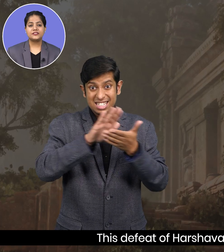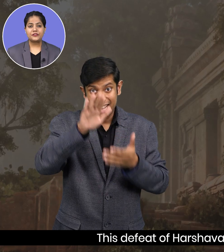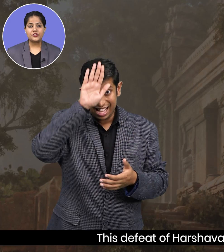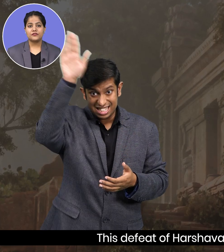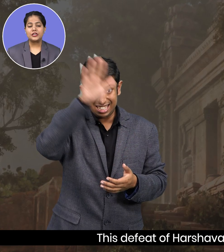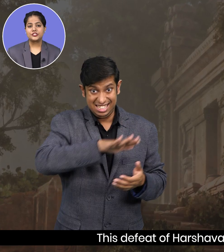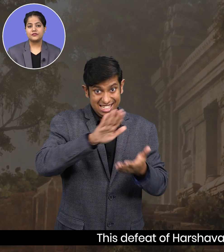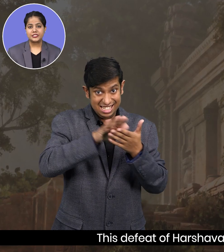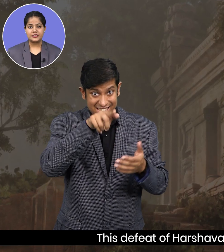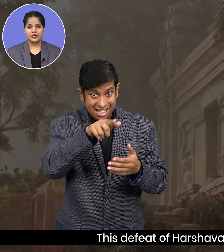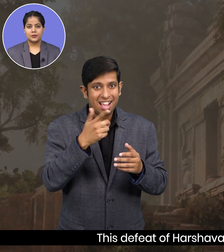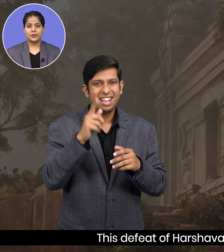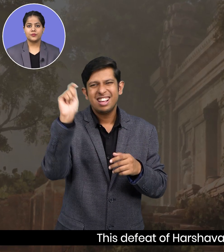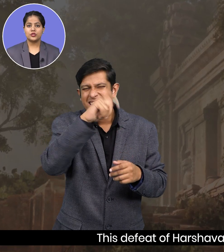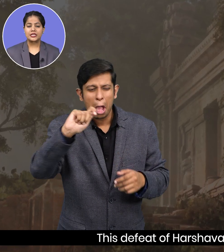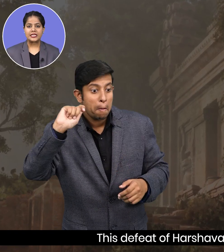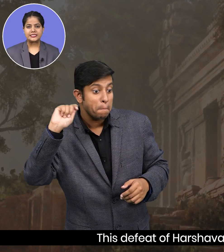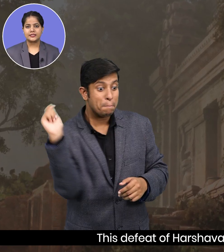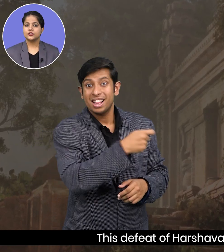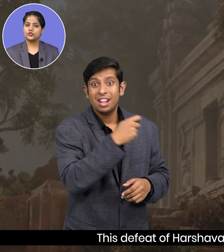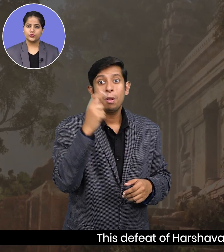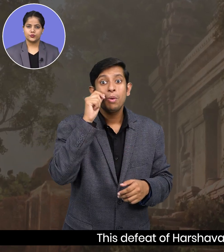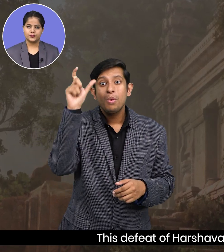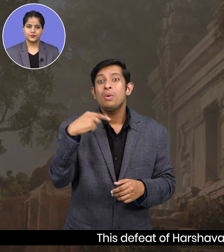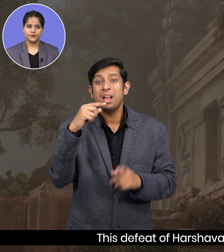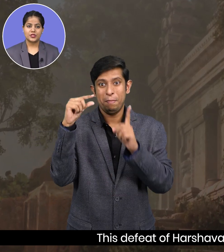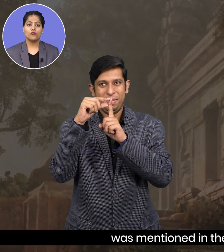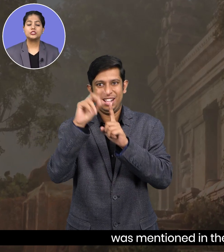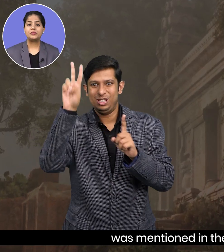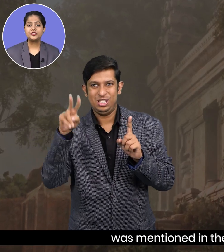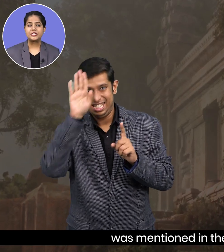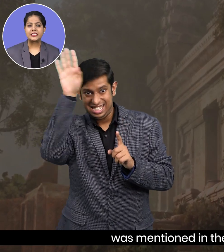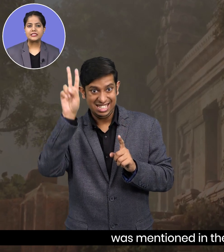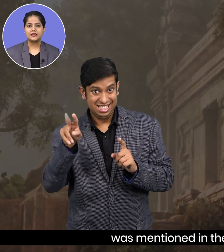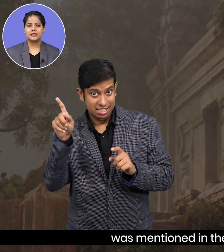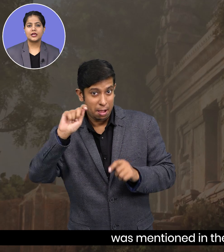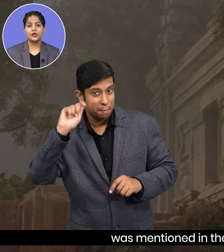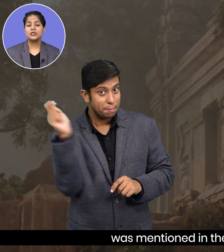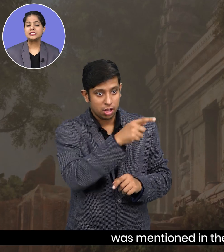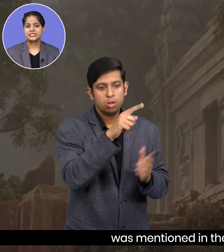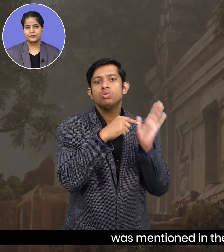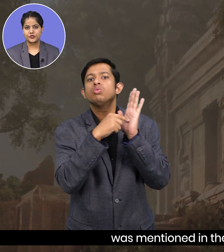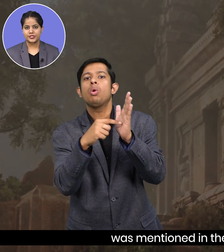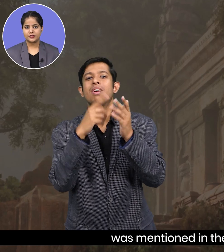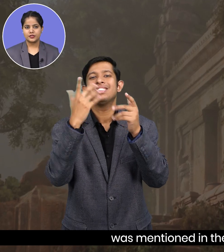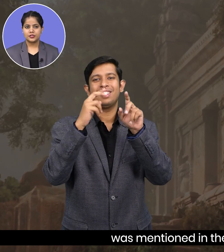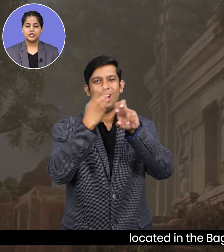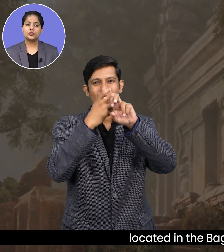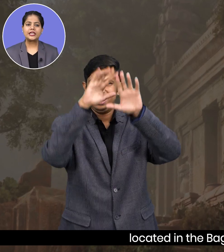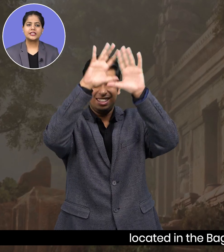This defeat of Harshavardhana by Pulakesi II was mentioned in the Aiol